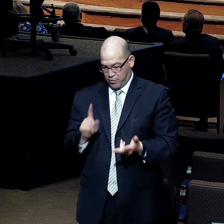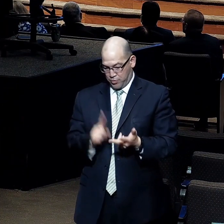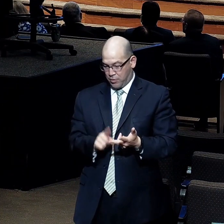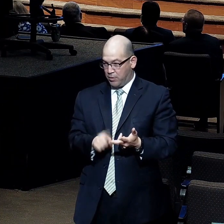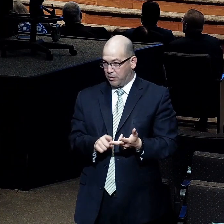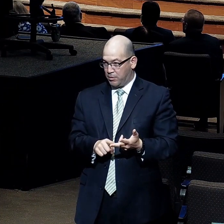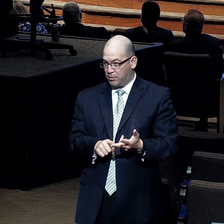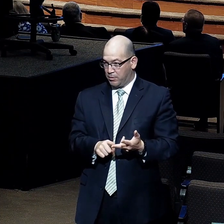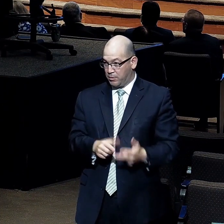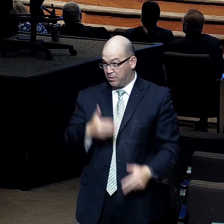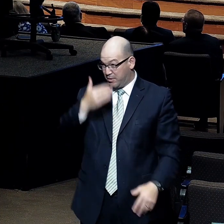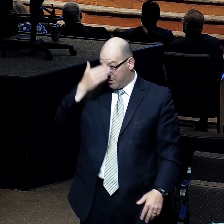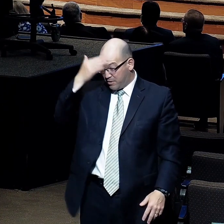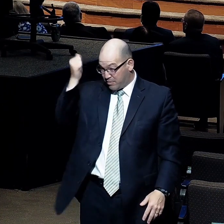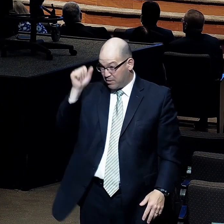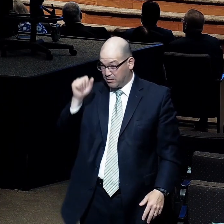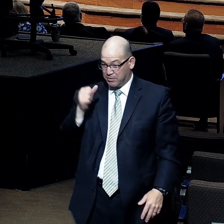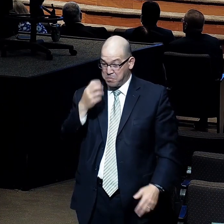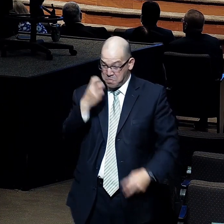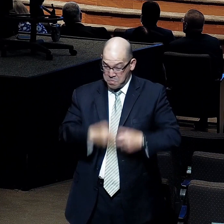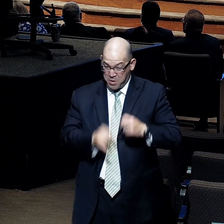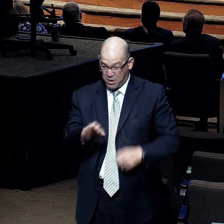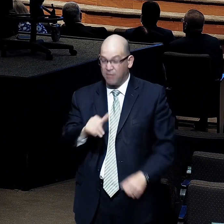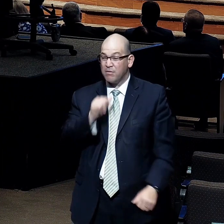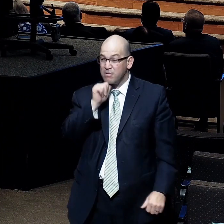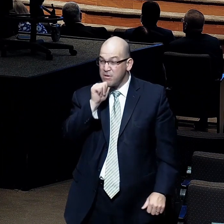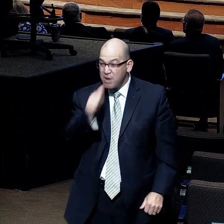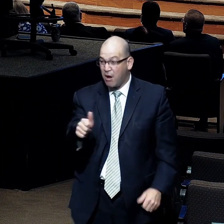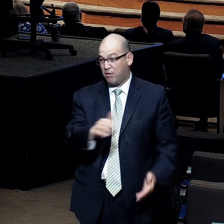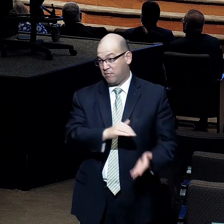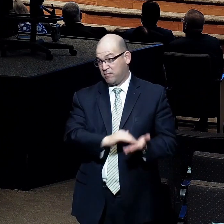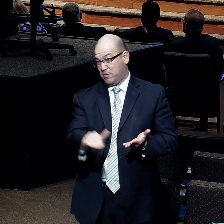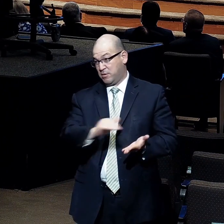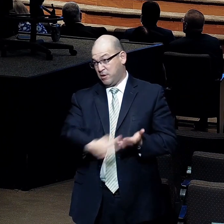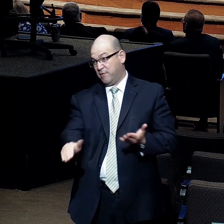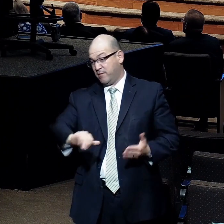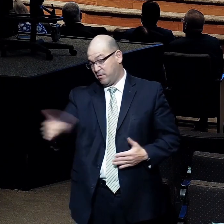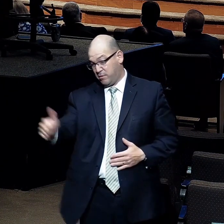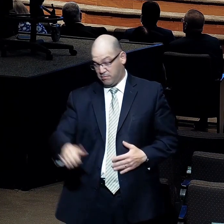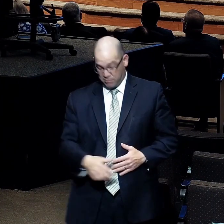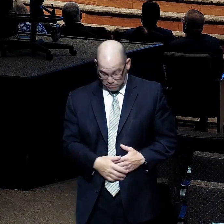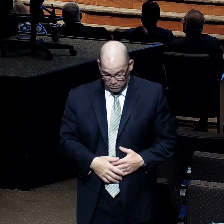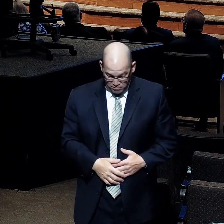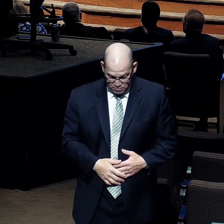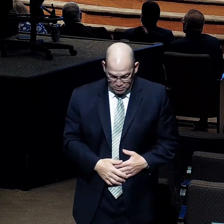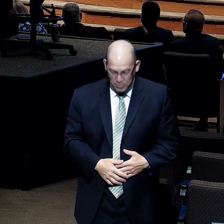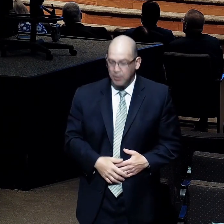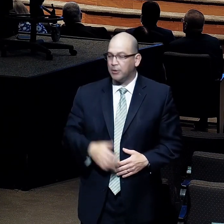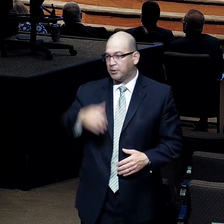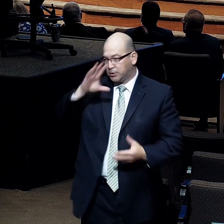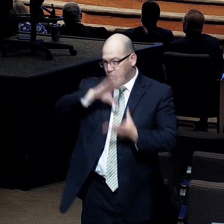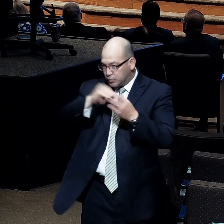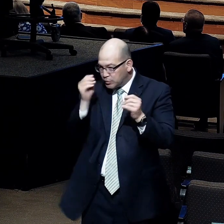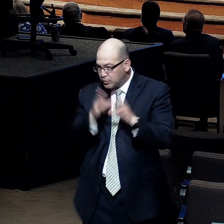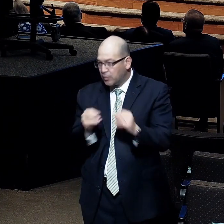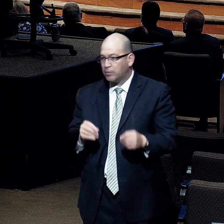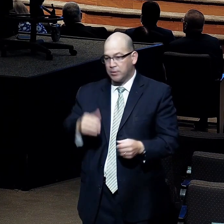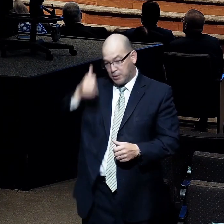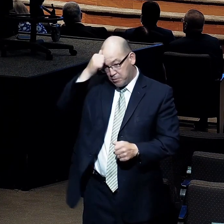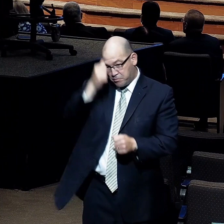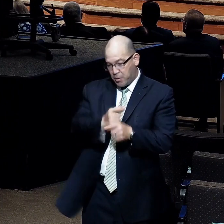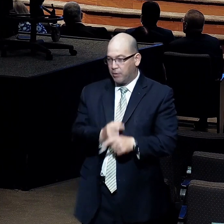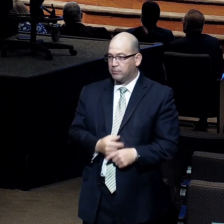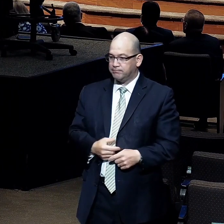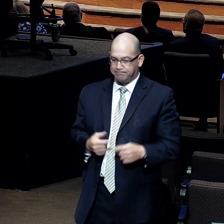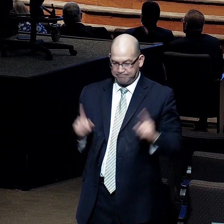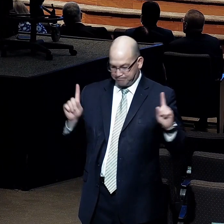in unforgiveness. A pitfall in unforgiveness. Two little brothers, Harry and James, had finished supper and were playing until